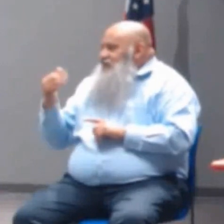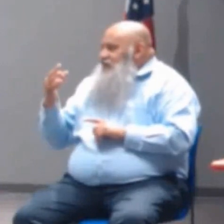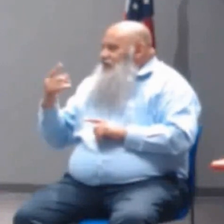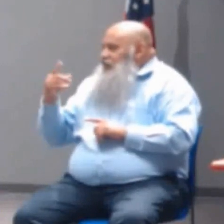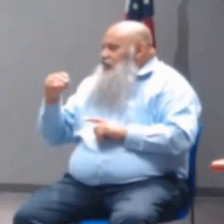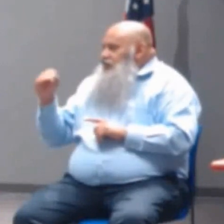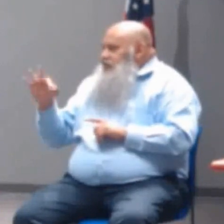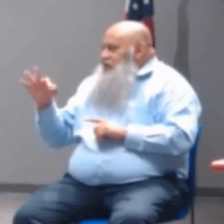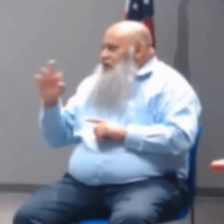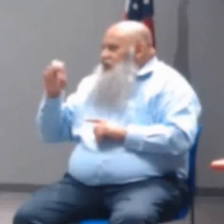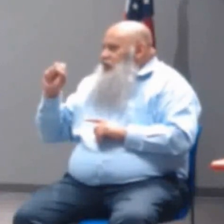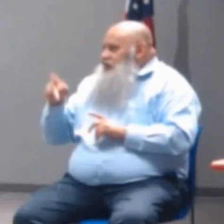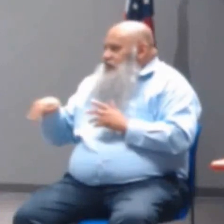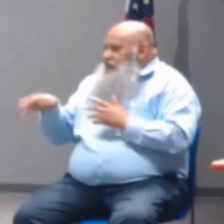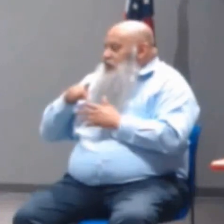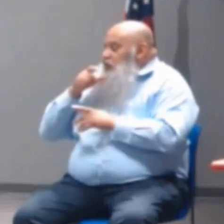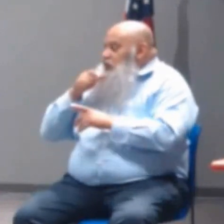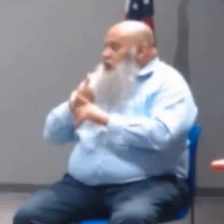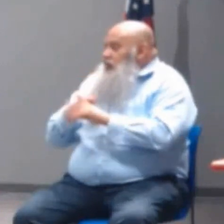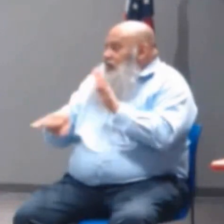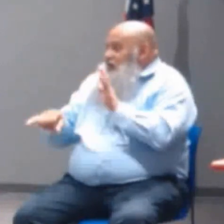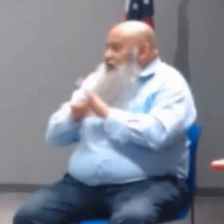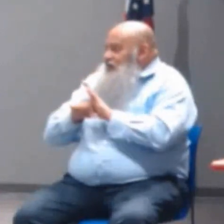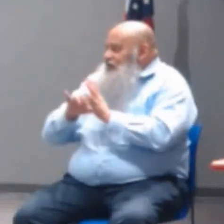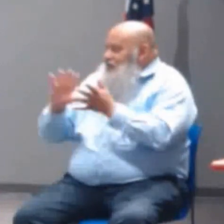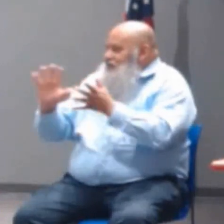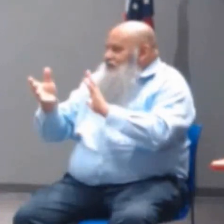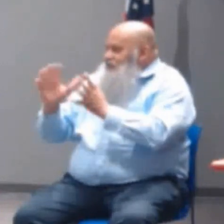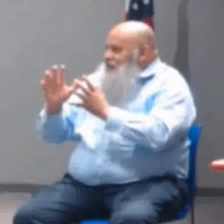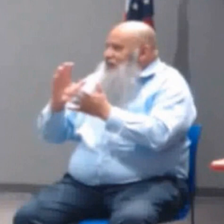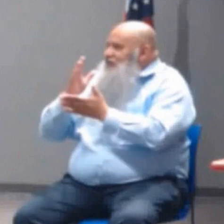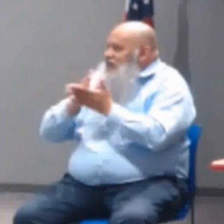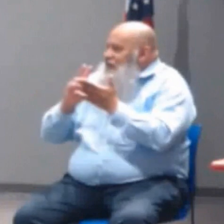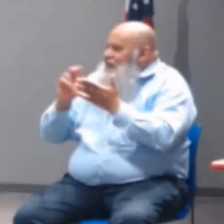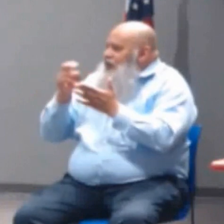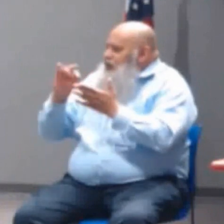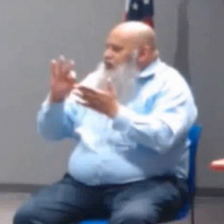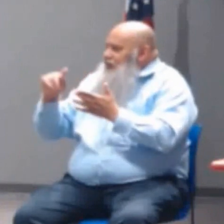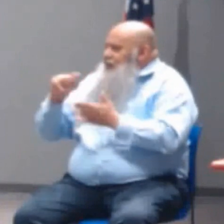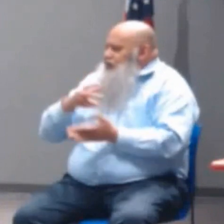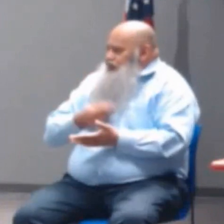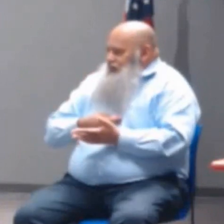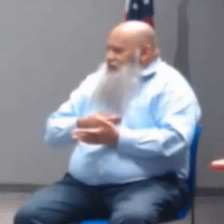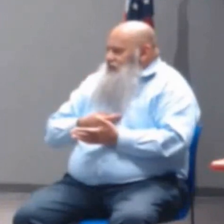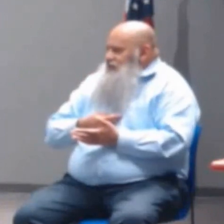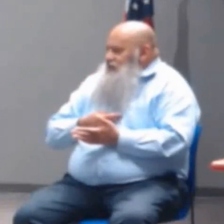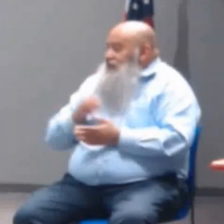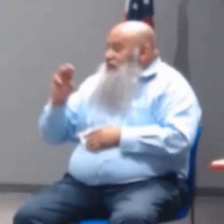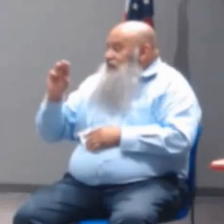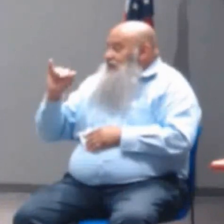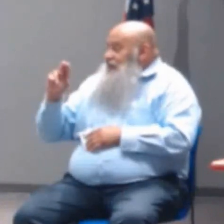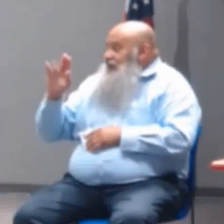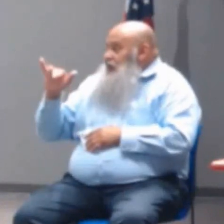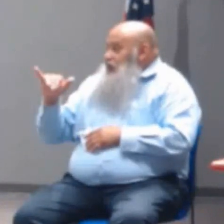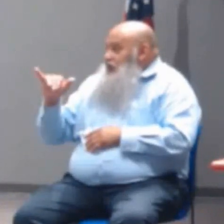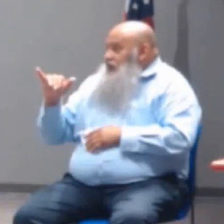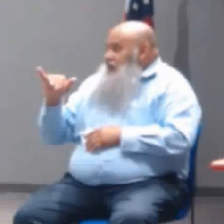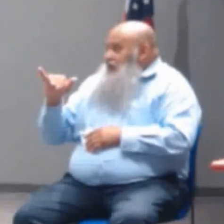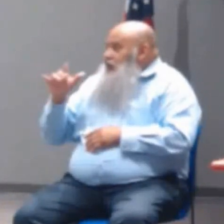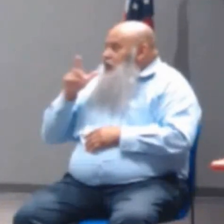U.S. population that identifies some version of trans. It's actually a minority that